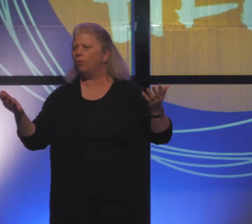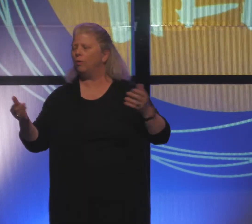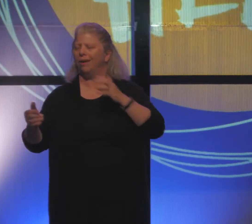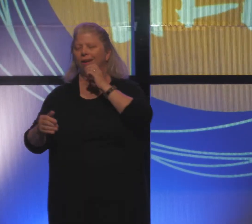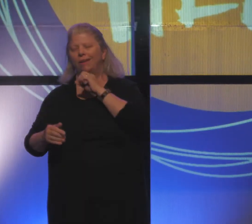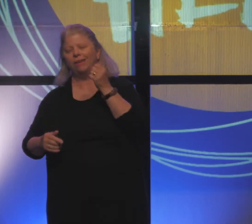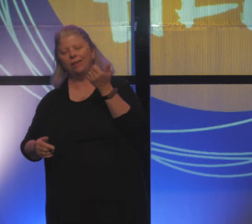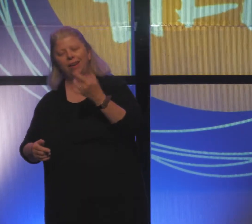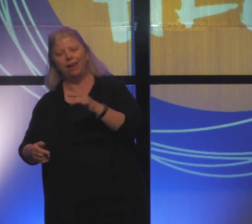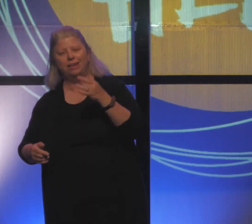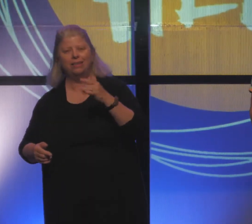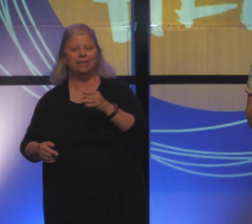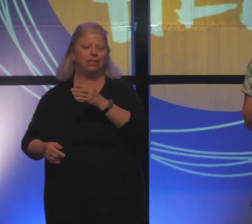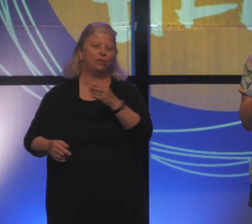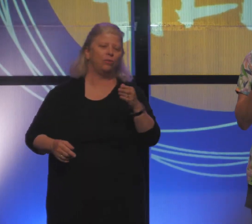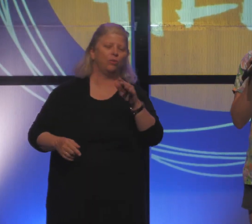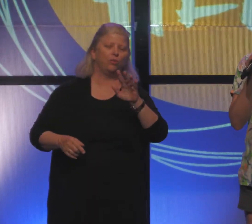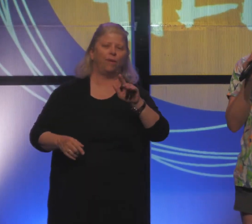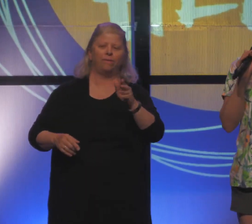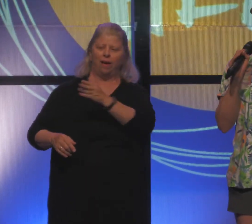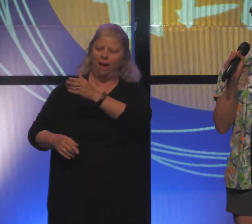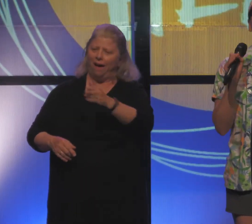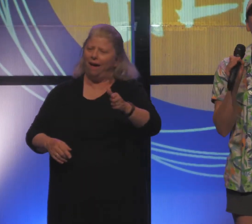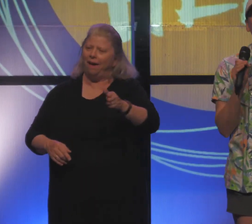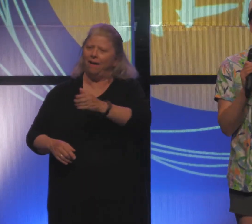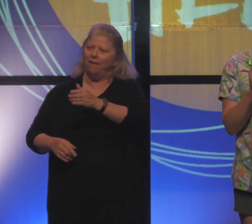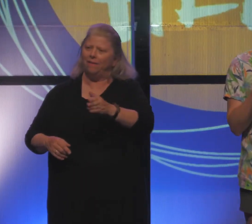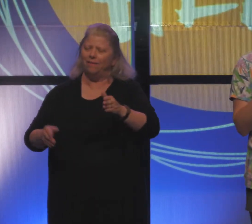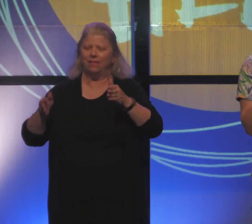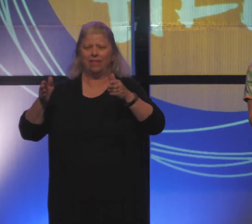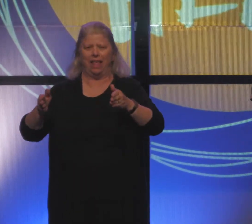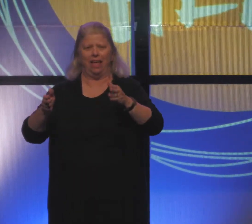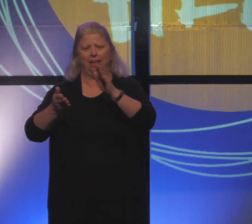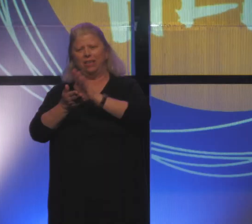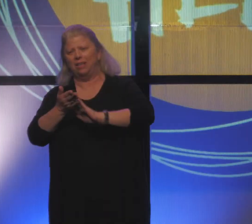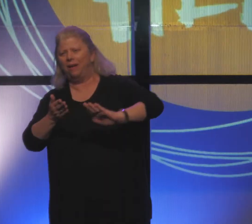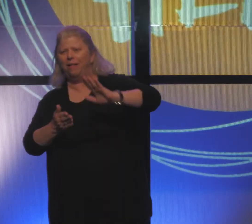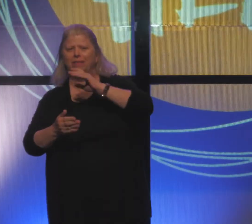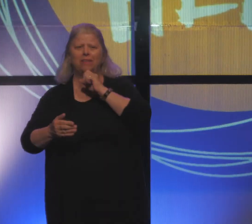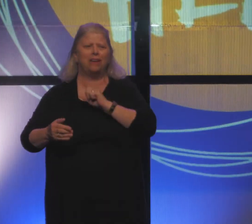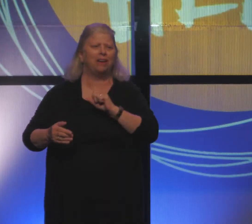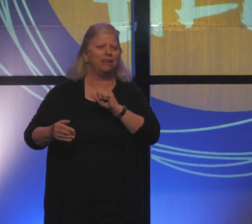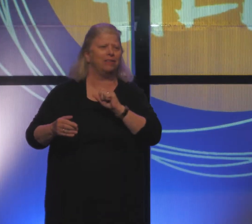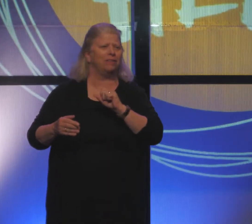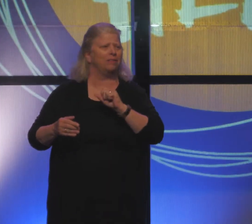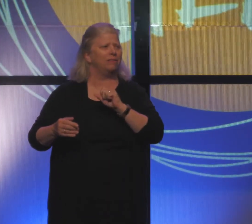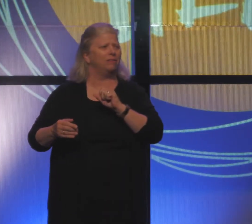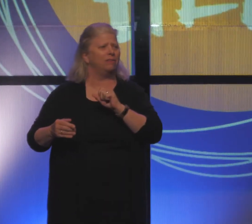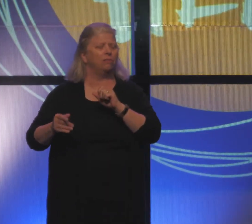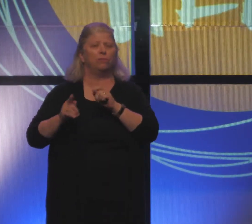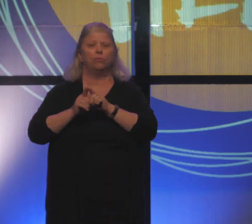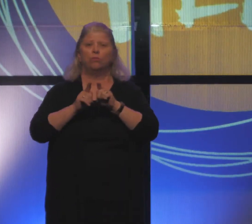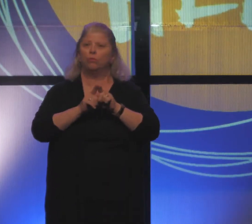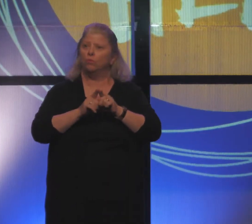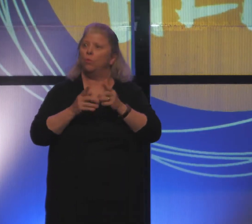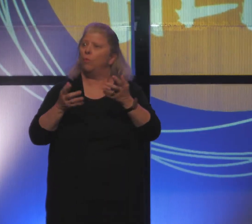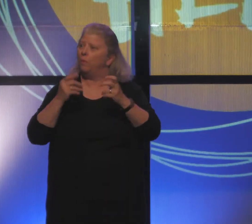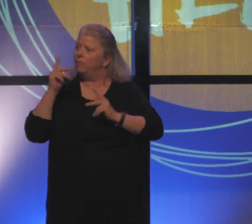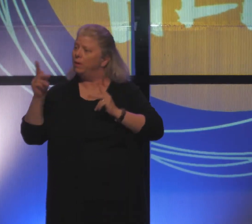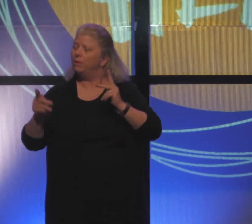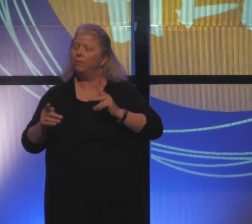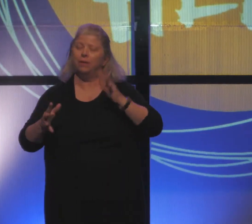ages 18, 25, kind of this collegiate age. And we're looking for people who